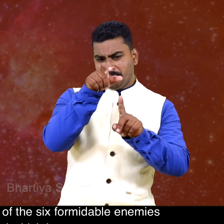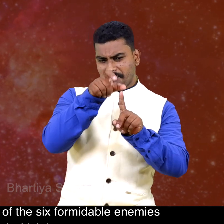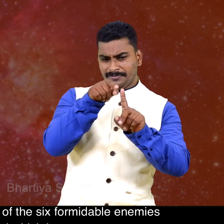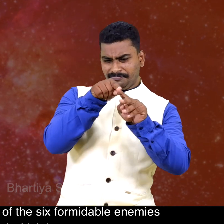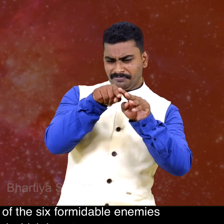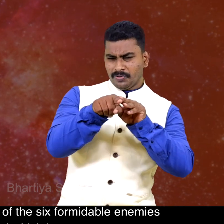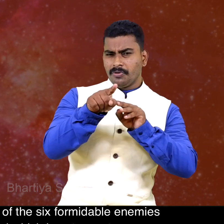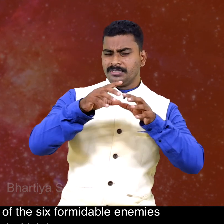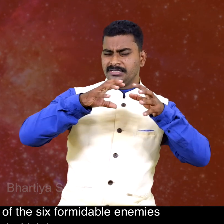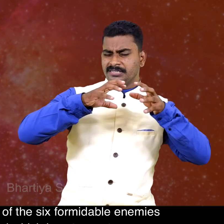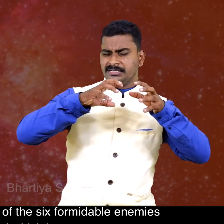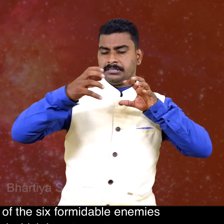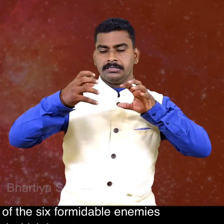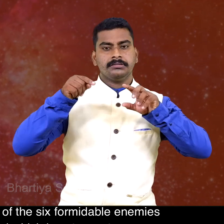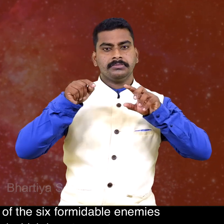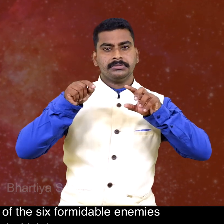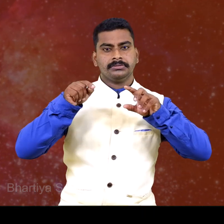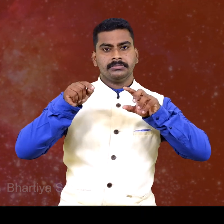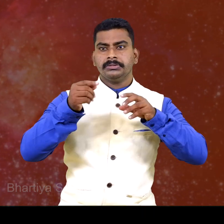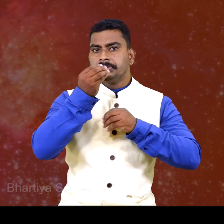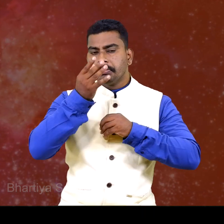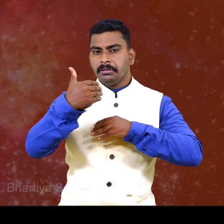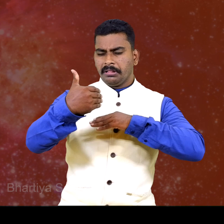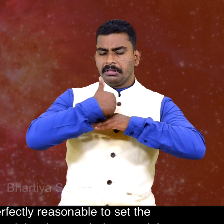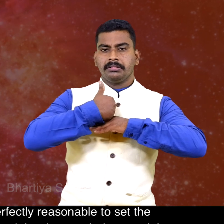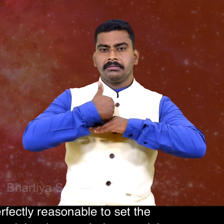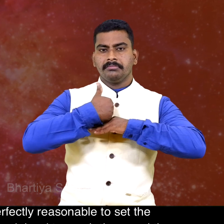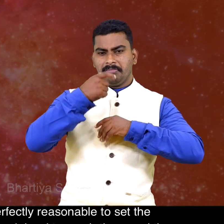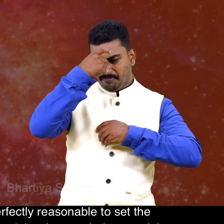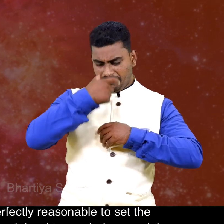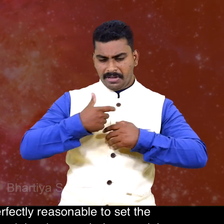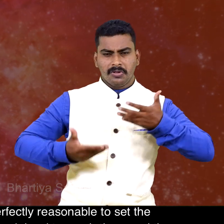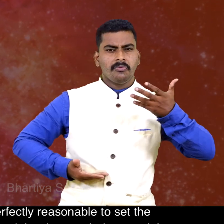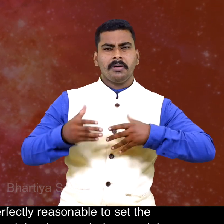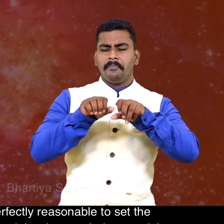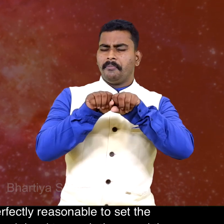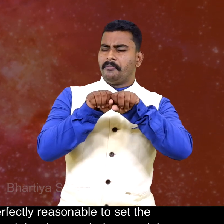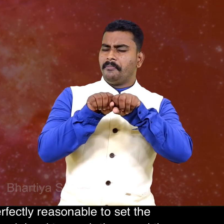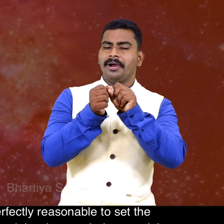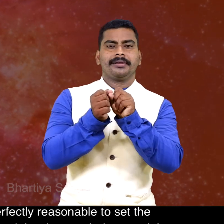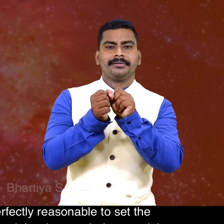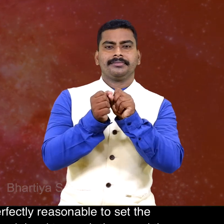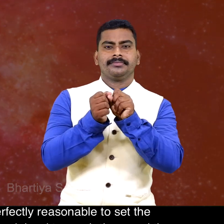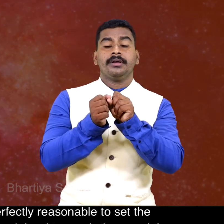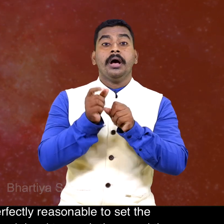which is not easy to conquer. It is perfectly reasonable to set the